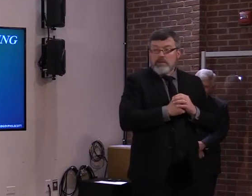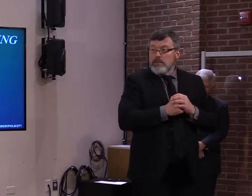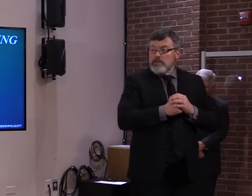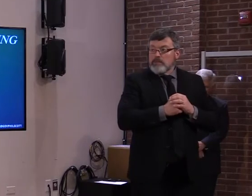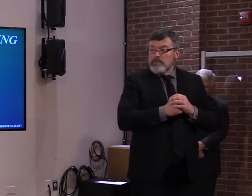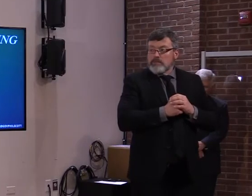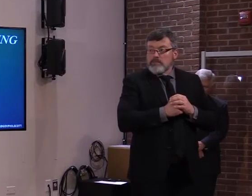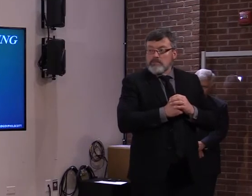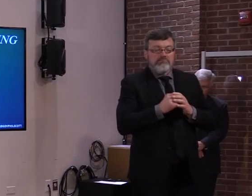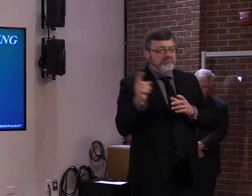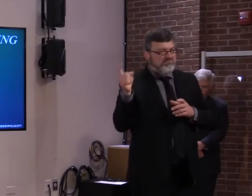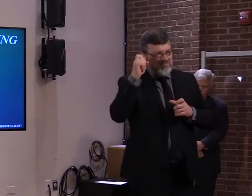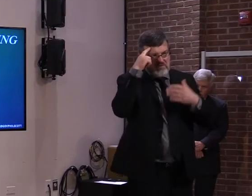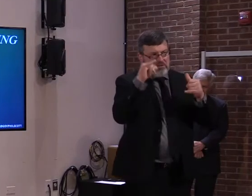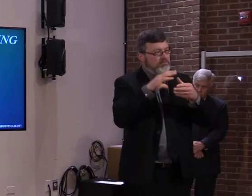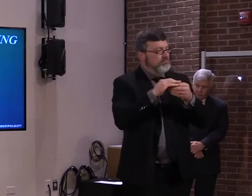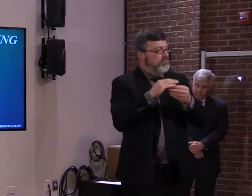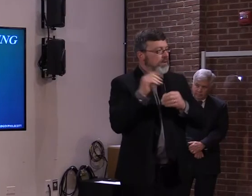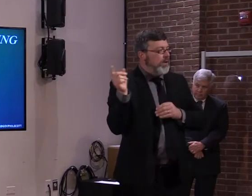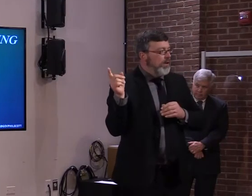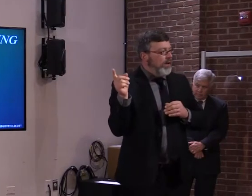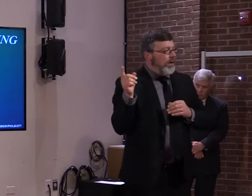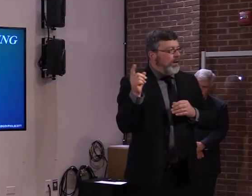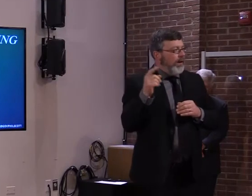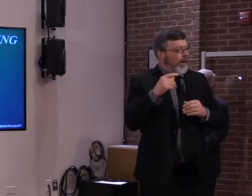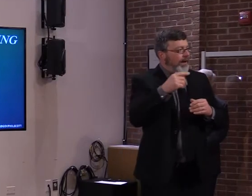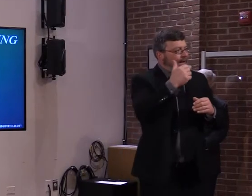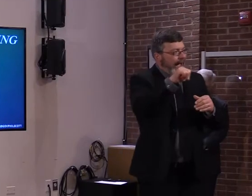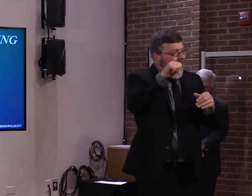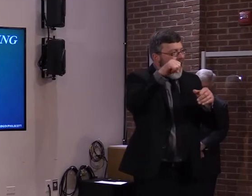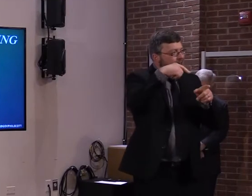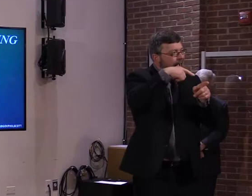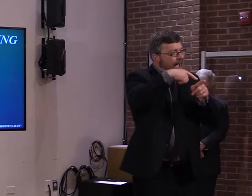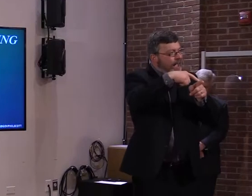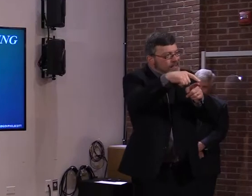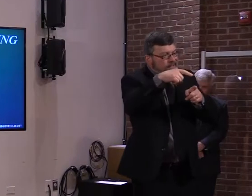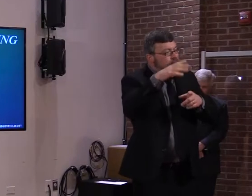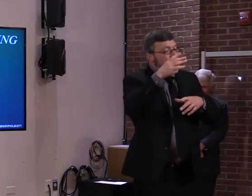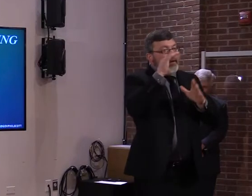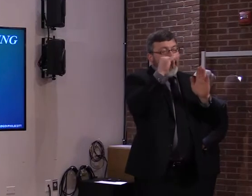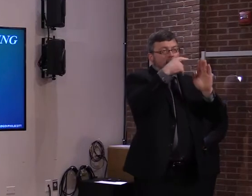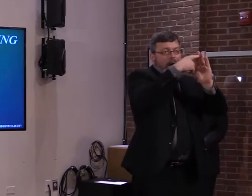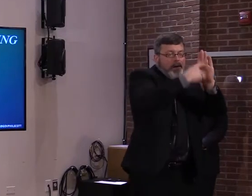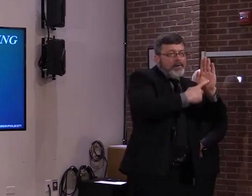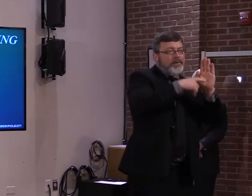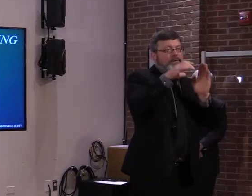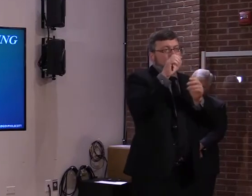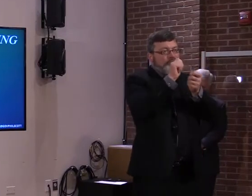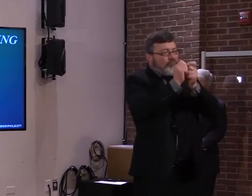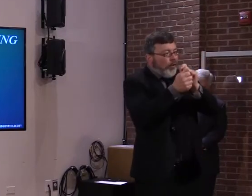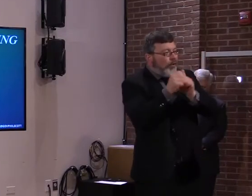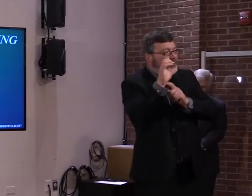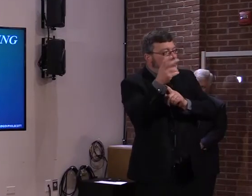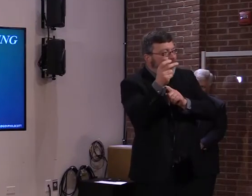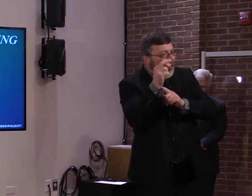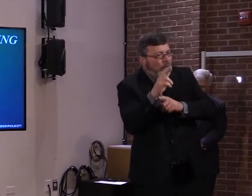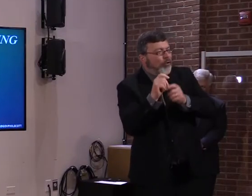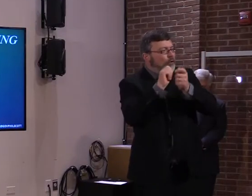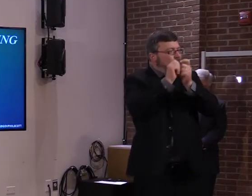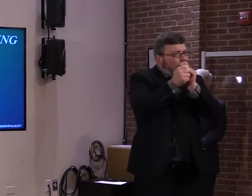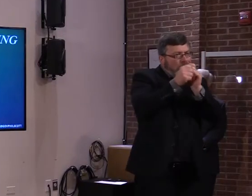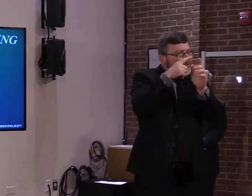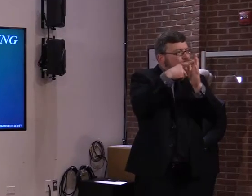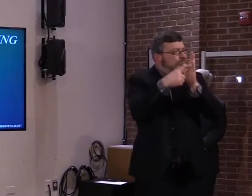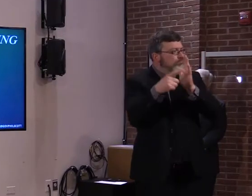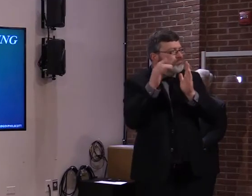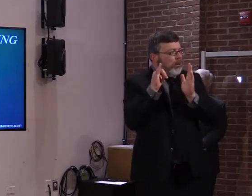in particular, the charter changes in Winooski and Montpelier. And I thought I'd just read